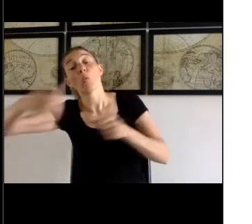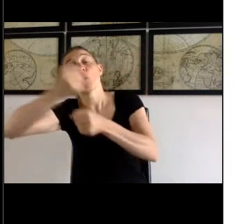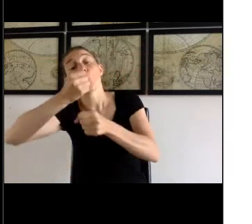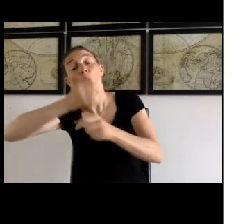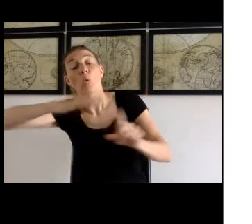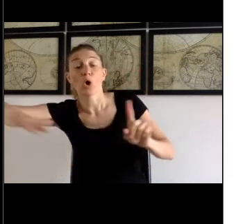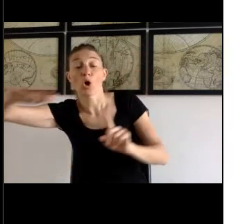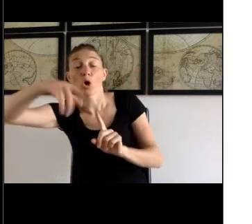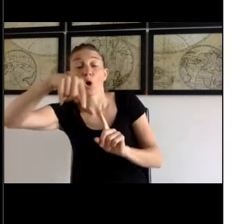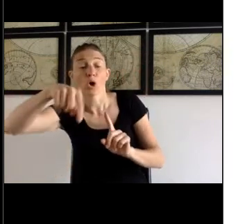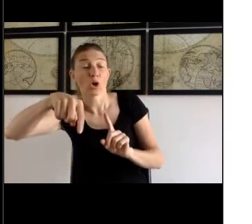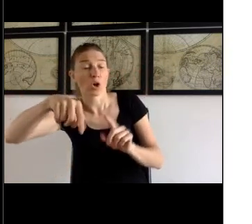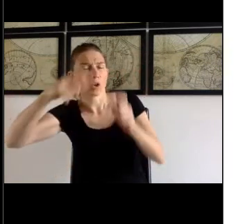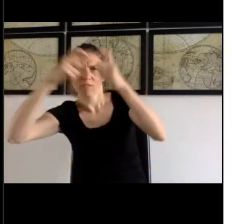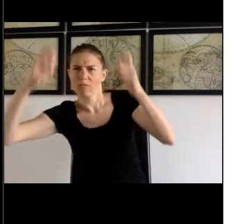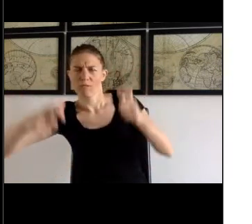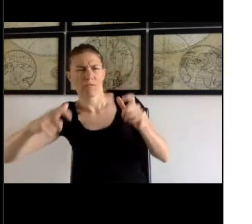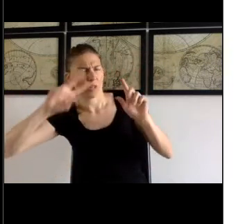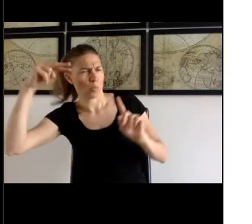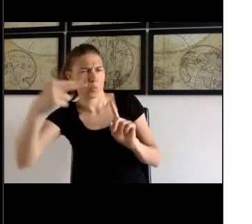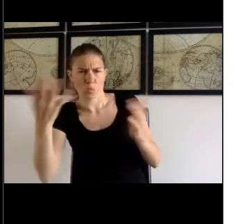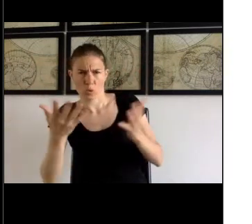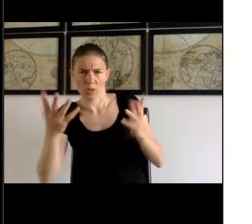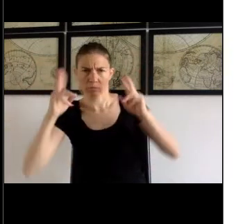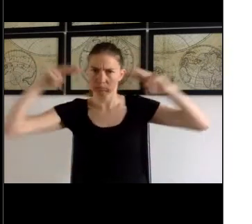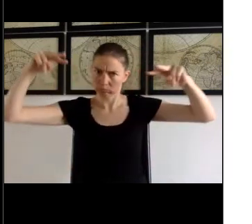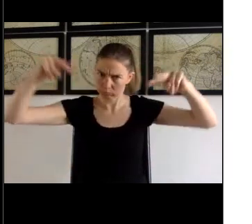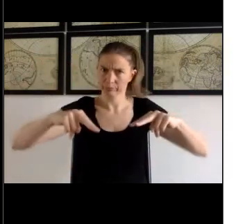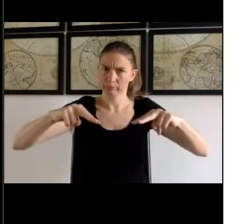person living. Next.